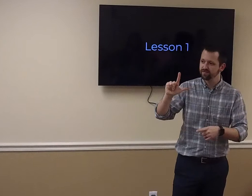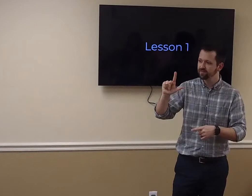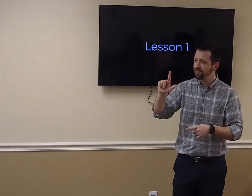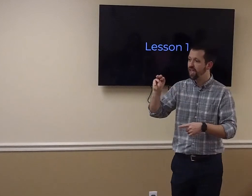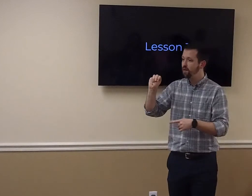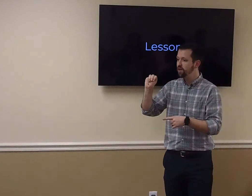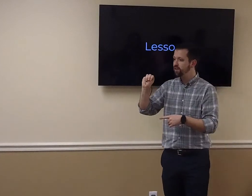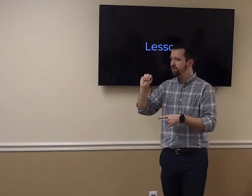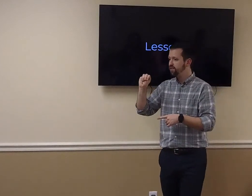M,